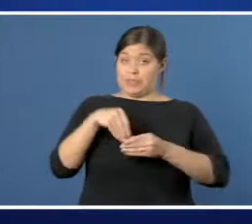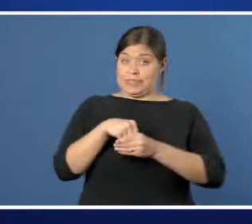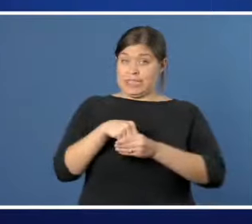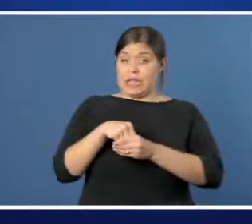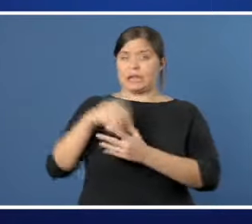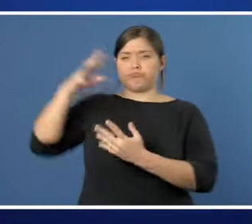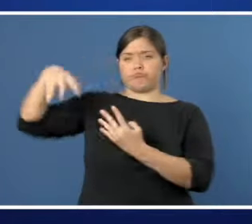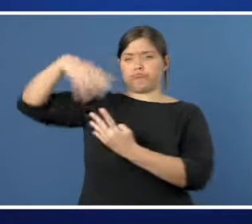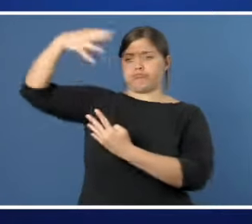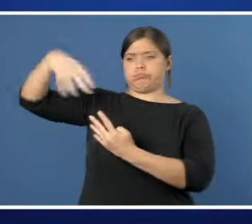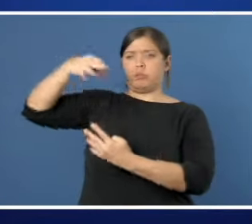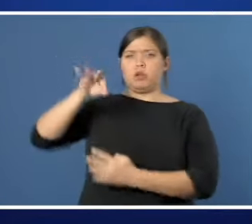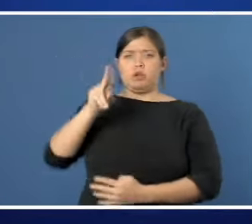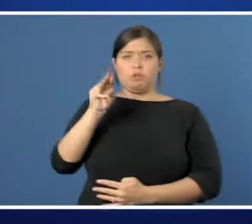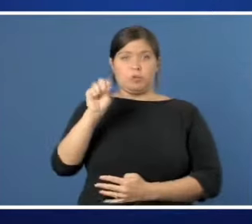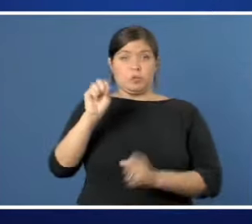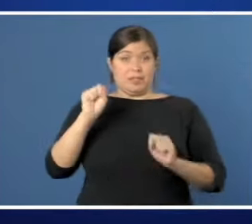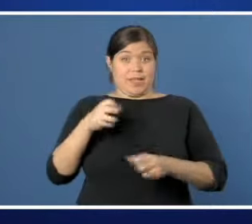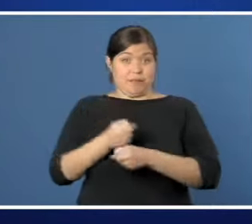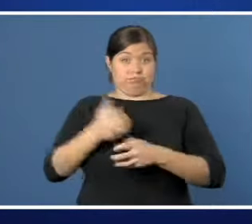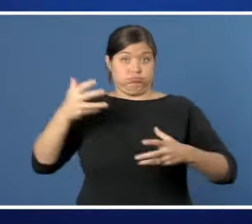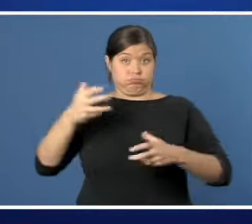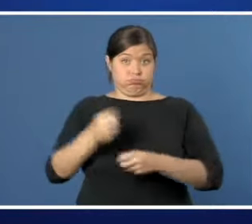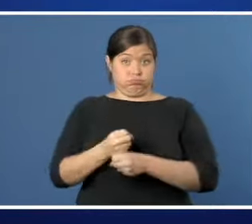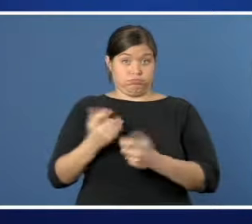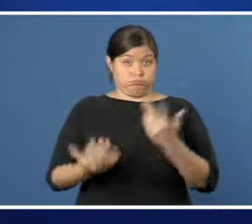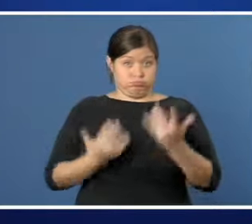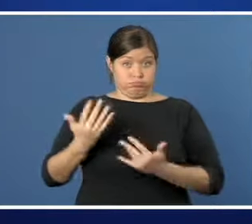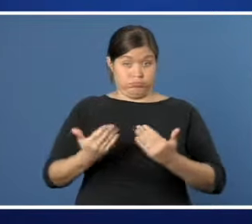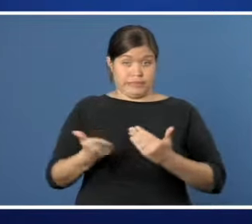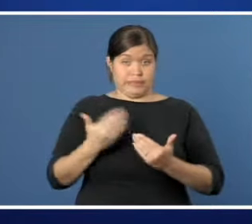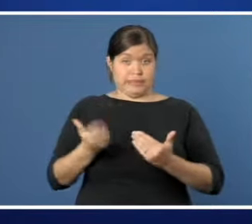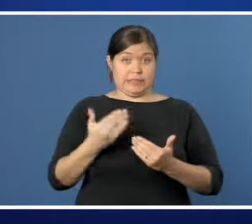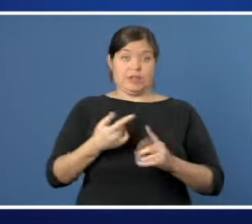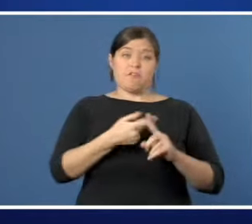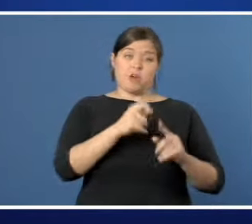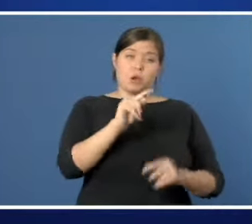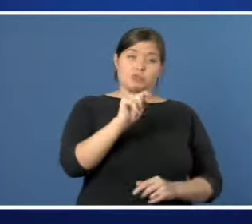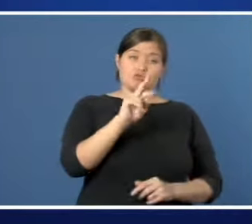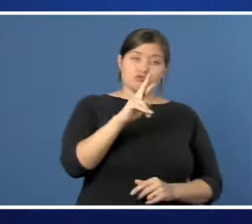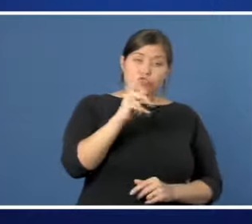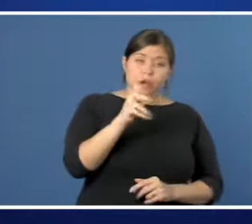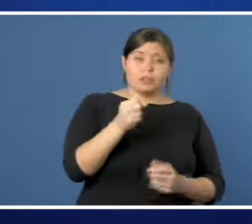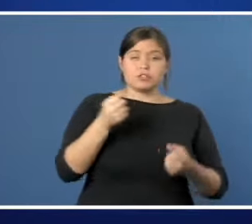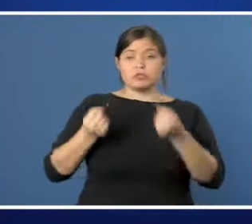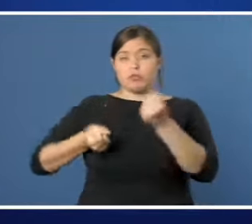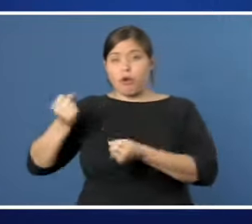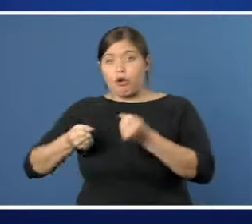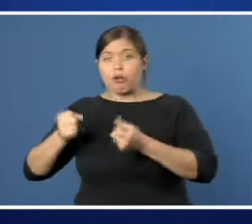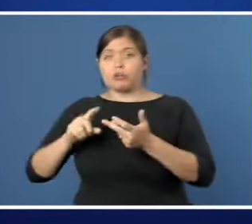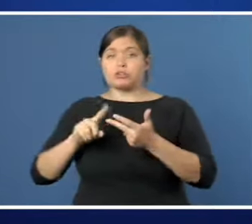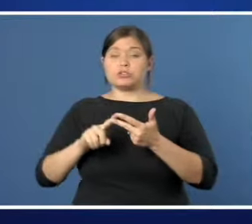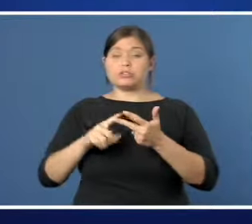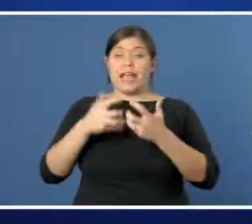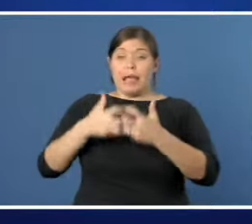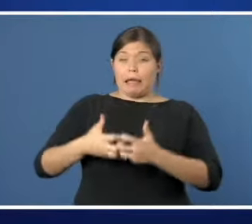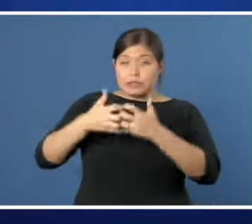CO is found in combustion fumes, such as those produced by cars and trucks, small gasoline